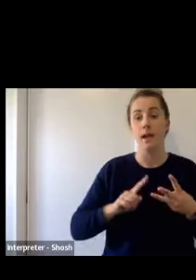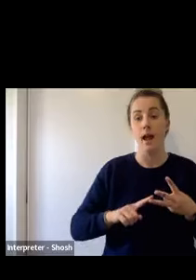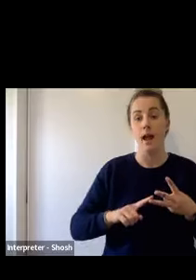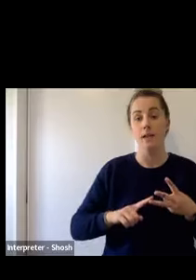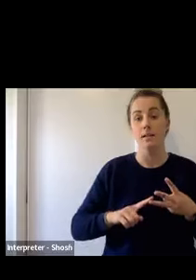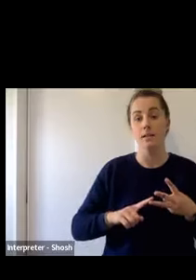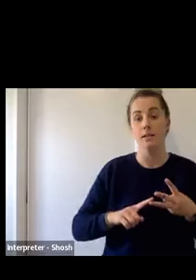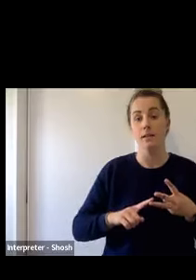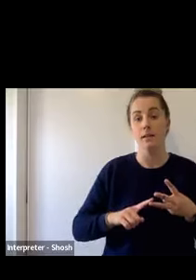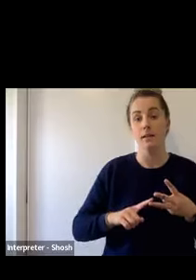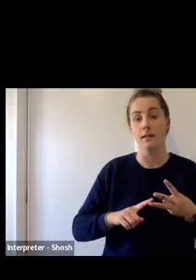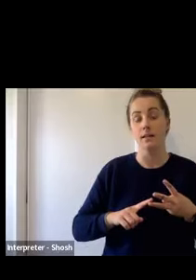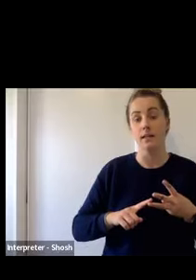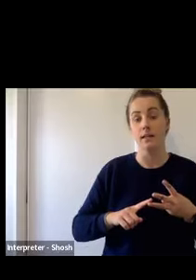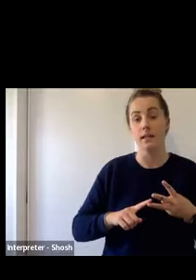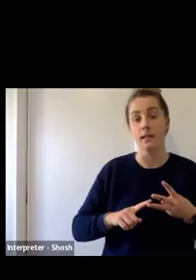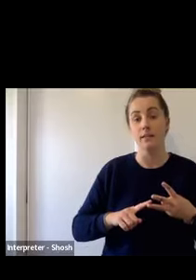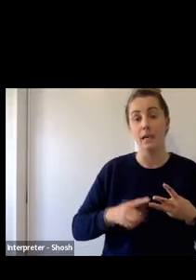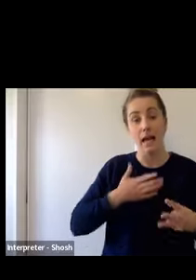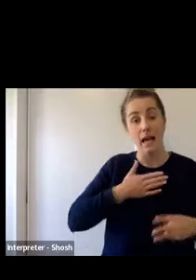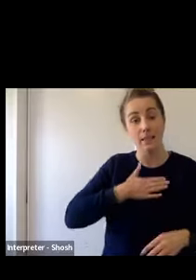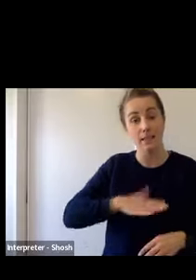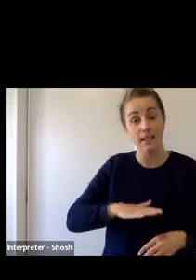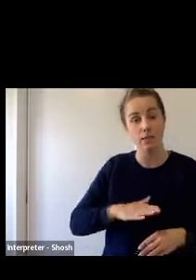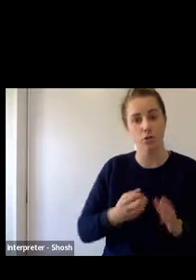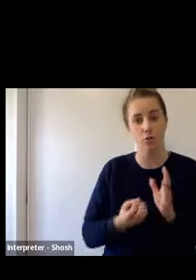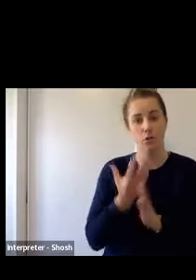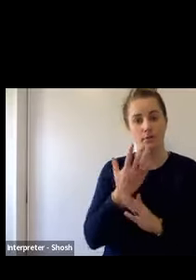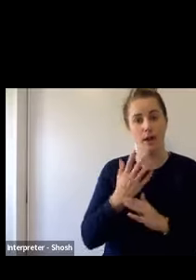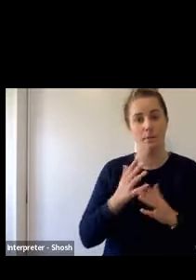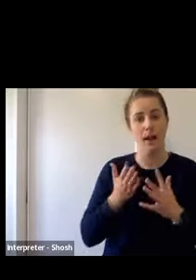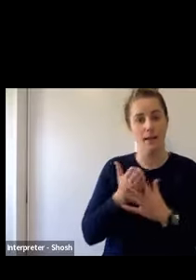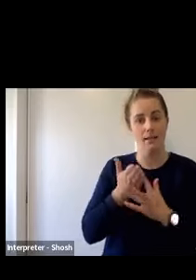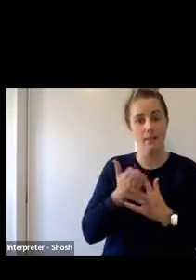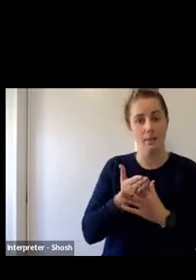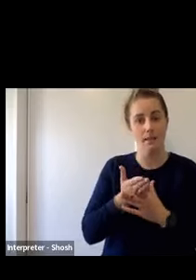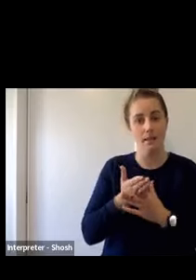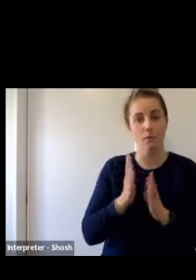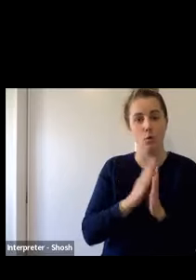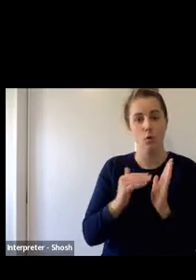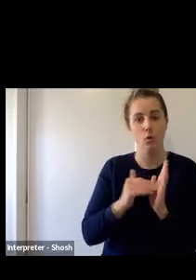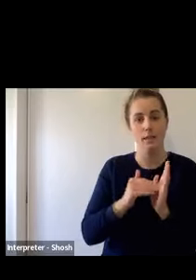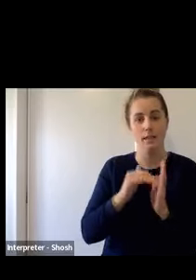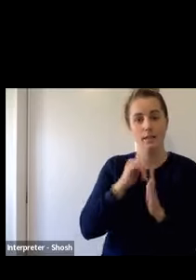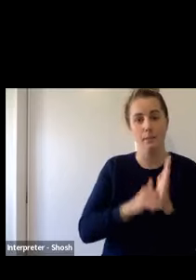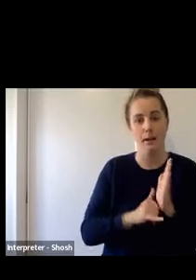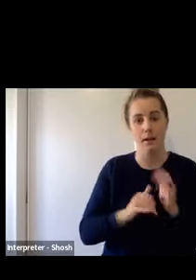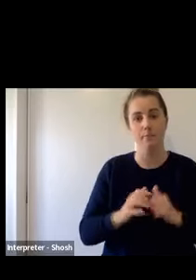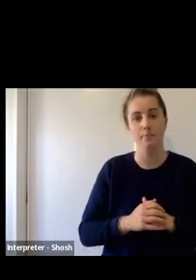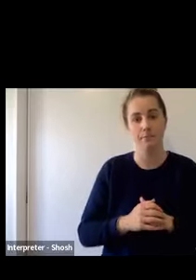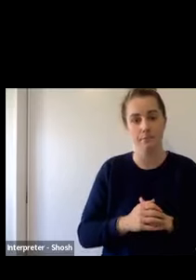intent to develop the accessibility for New Zealanders Bill.